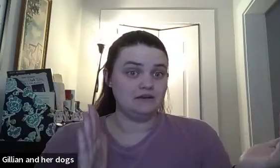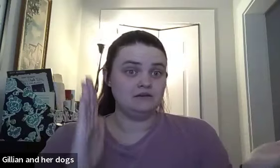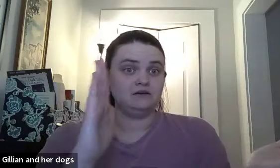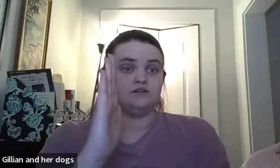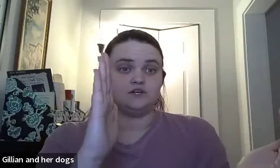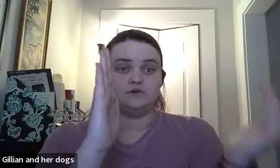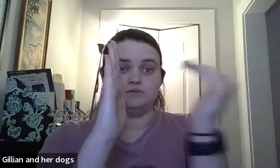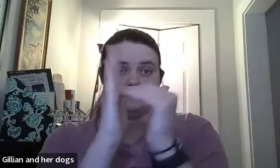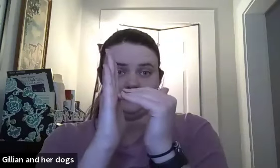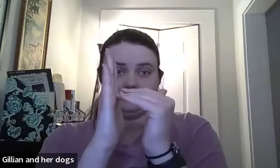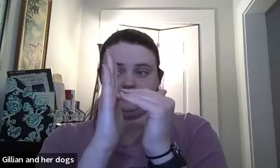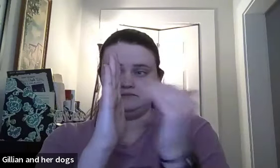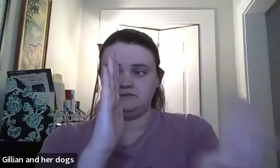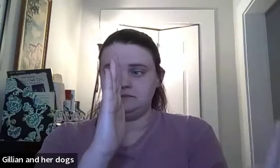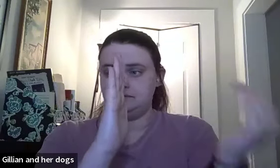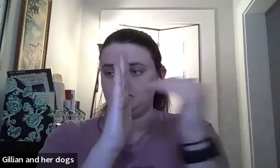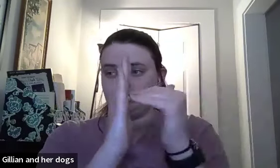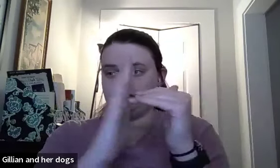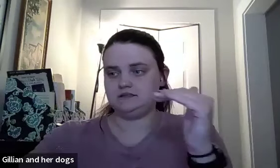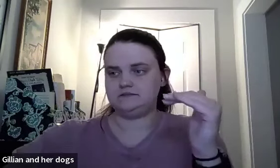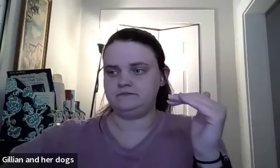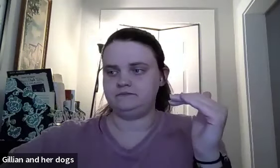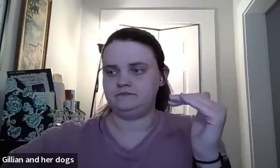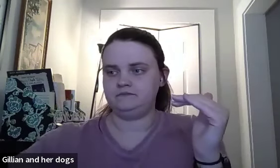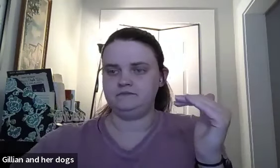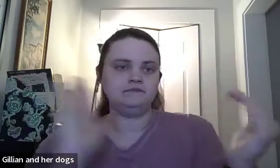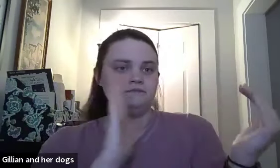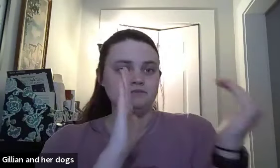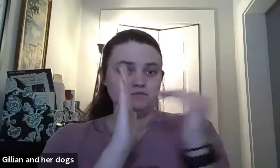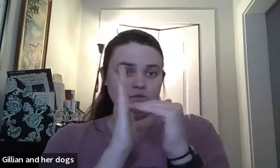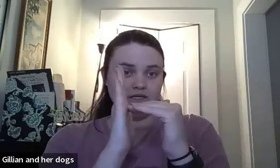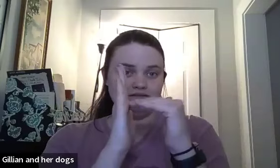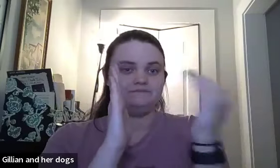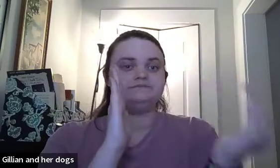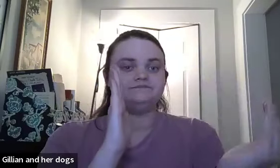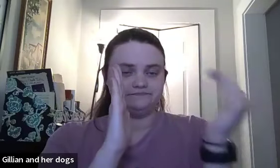again. So repeat, repeat, repeat,